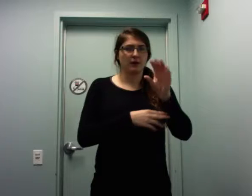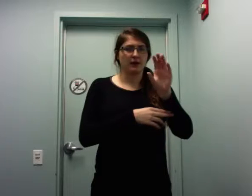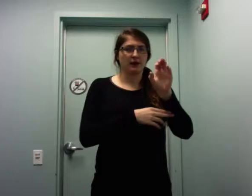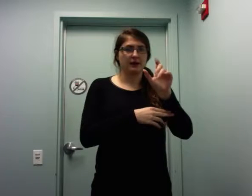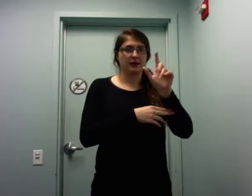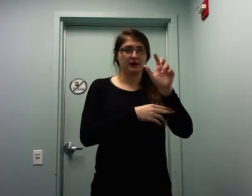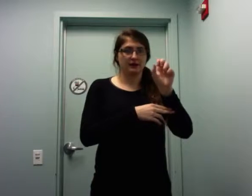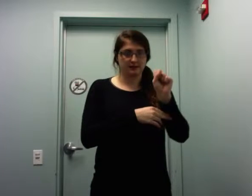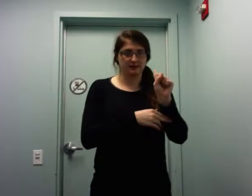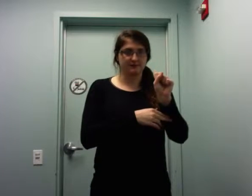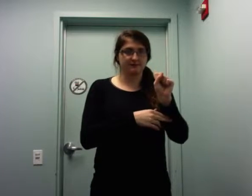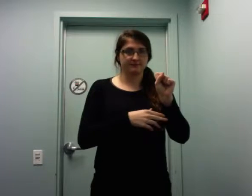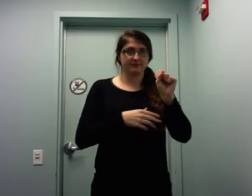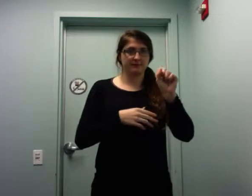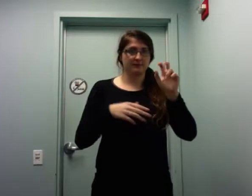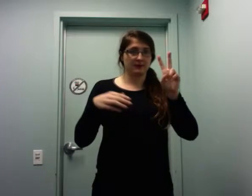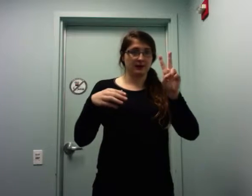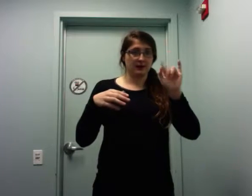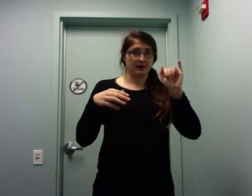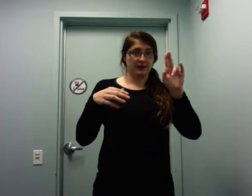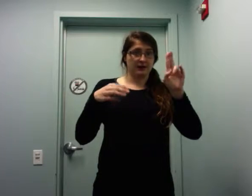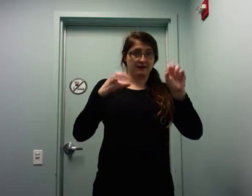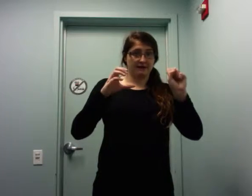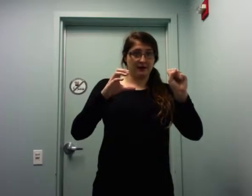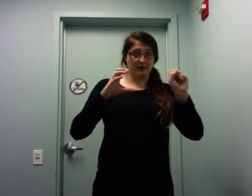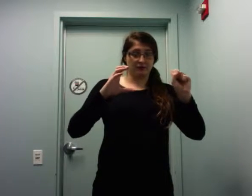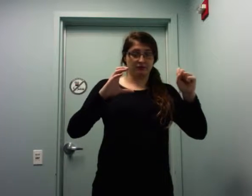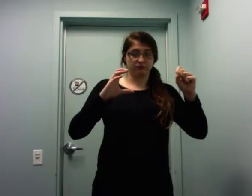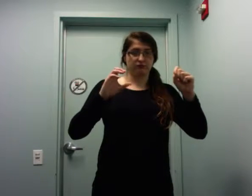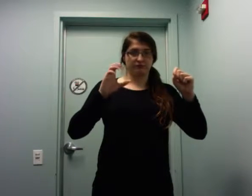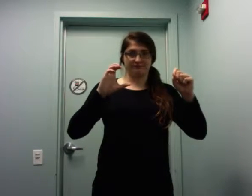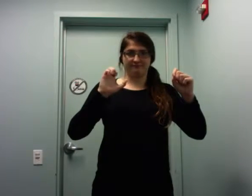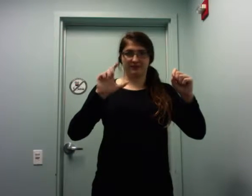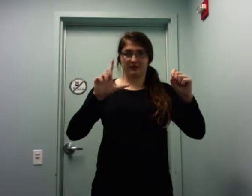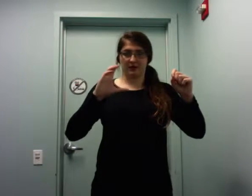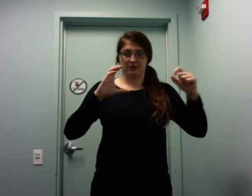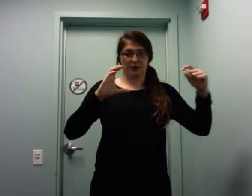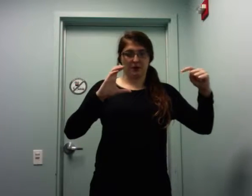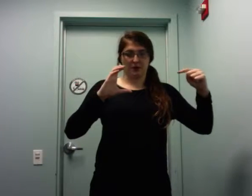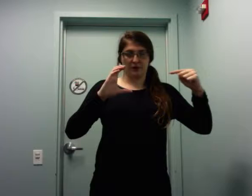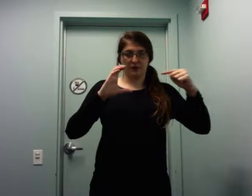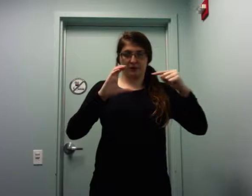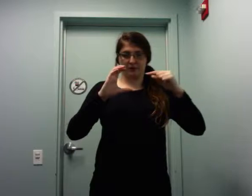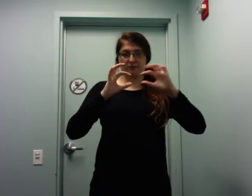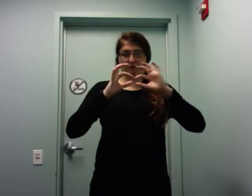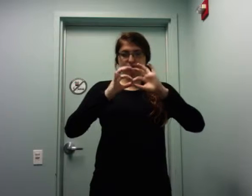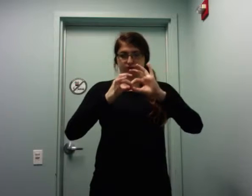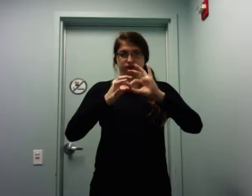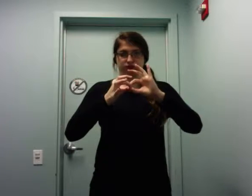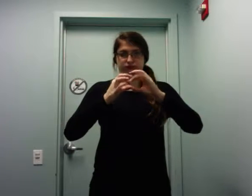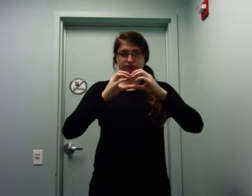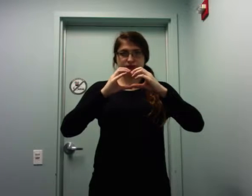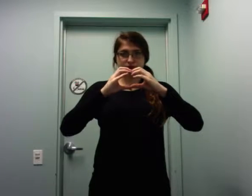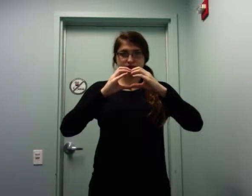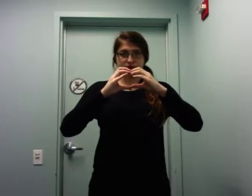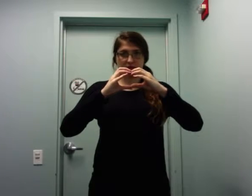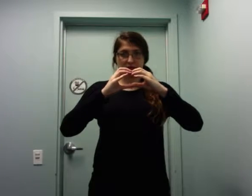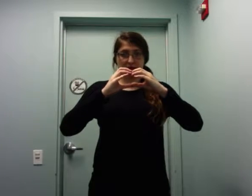a cell and attach itself to the DNA of that cell. When the cell splits in order to reproduce,